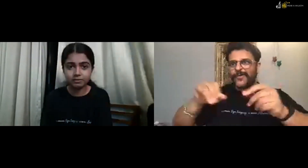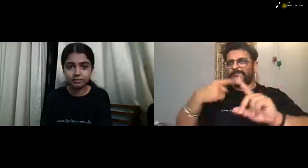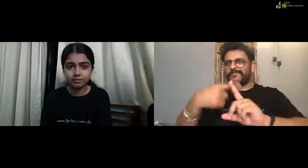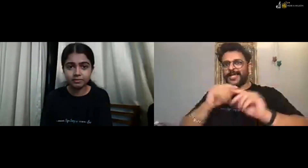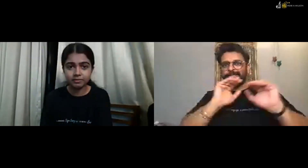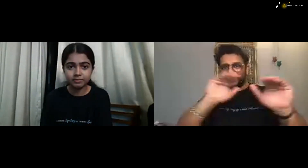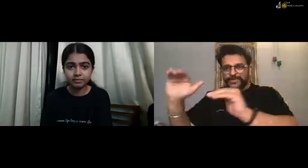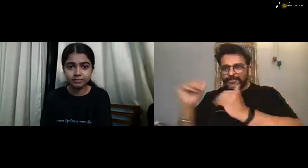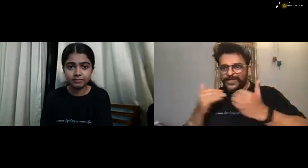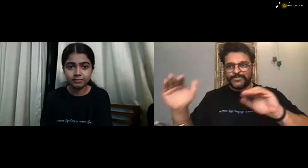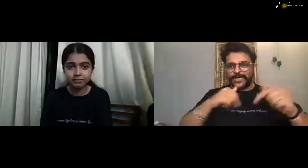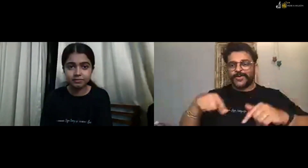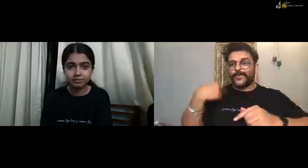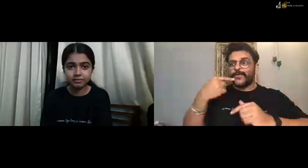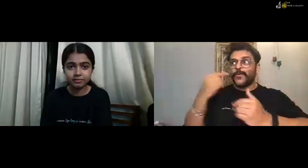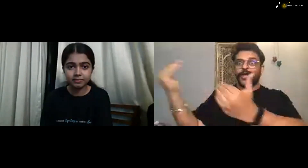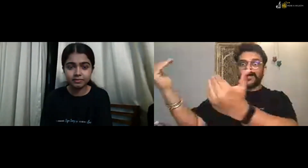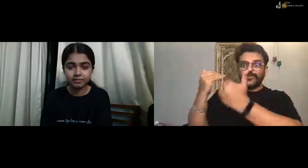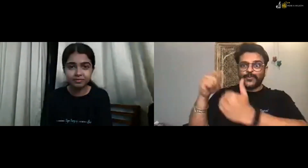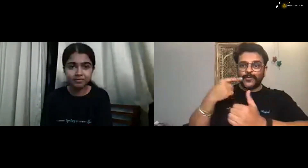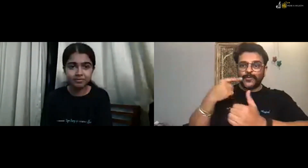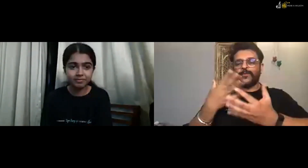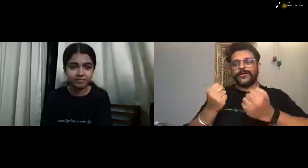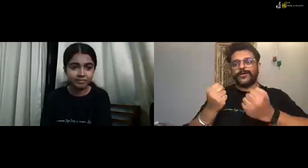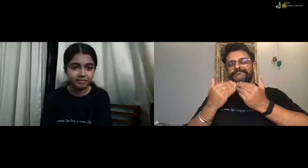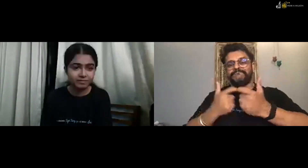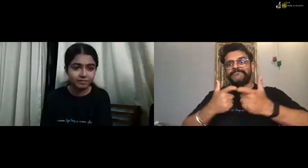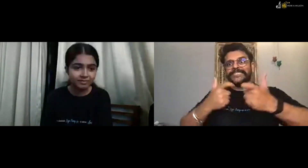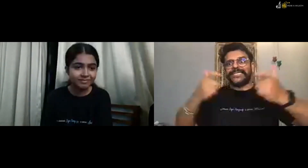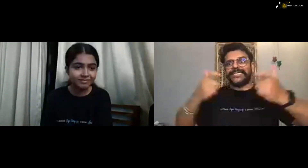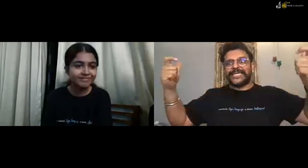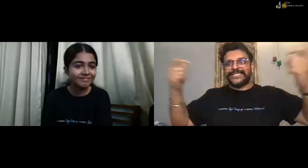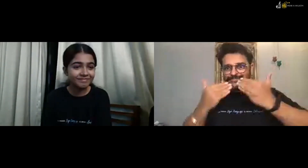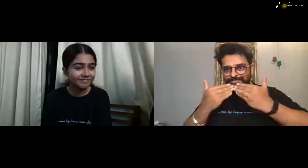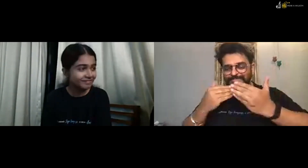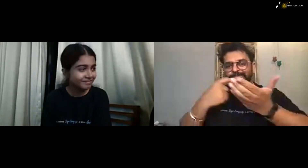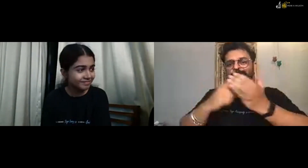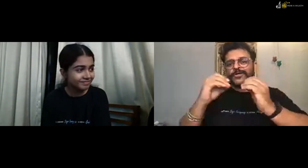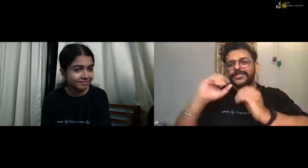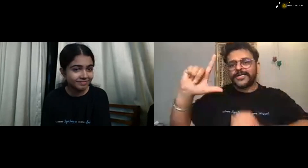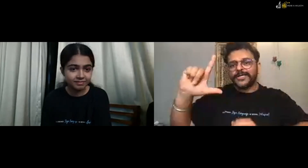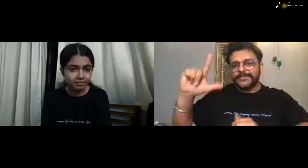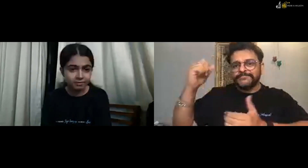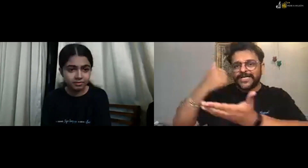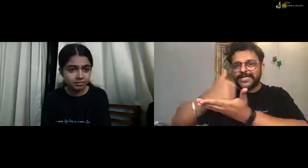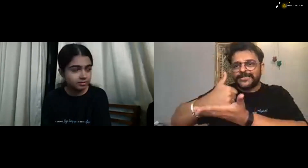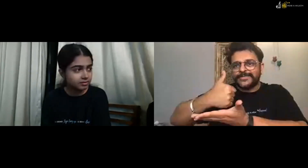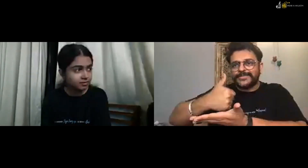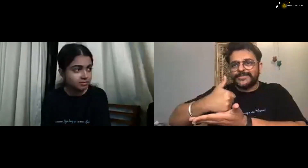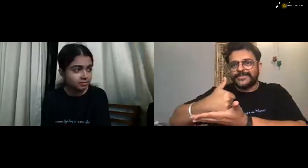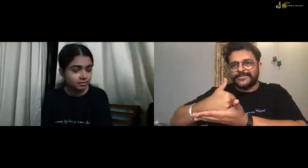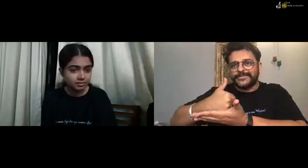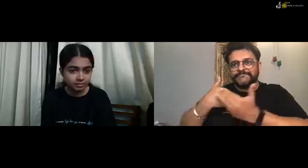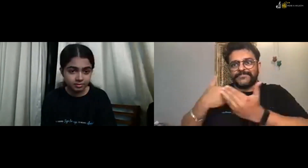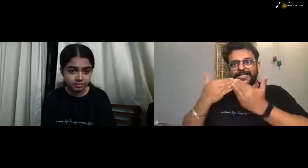things that are happening in the last month, the videos and all the support, etc. So who has supported me, I'd like to really give them a big thanks. That's RBL